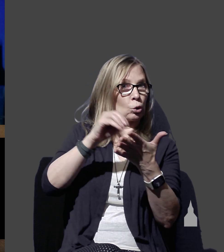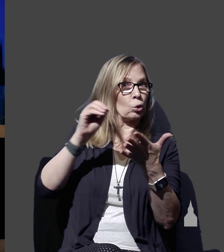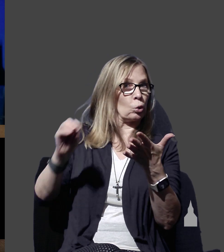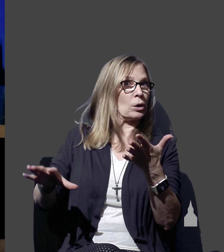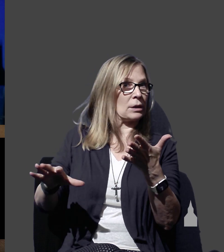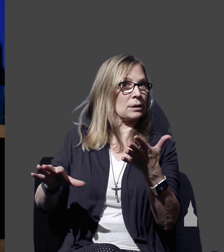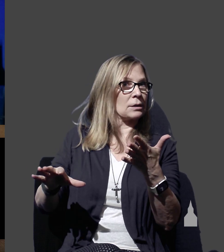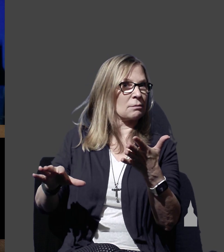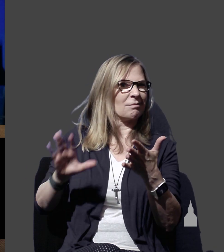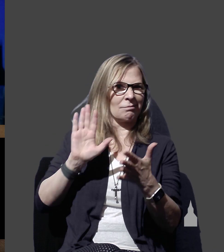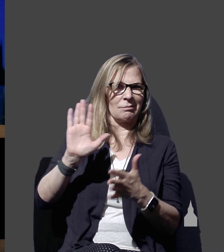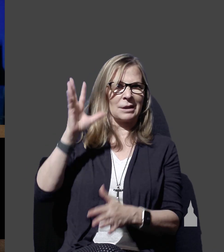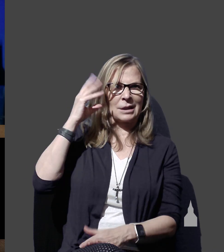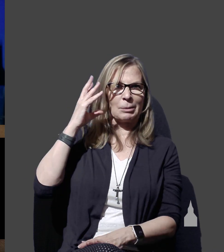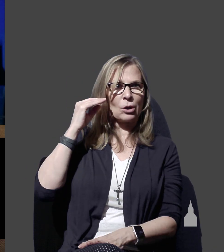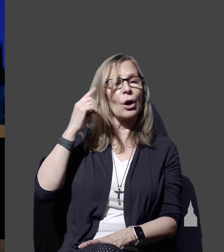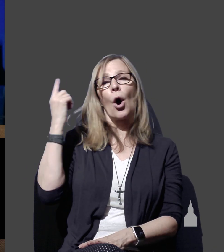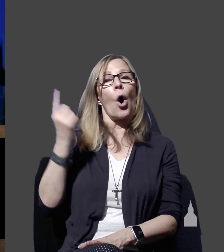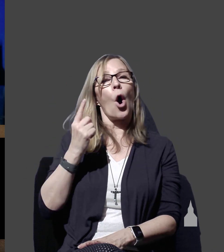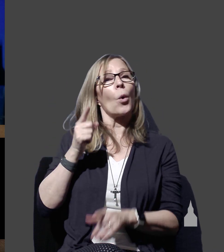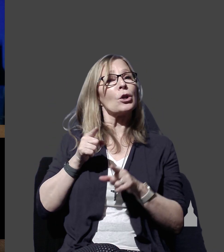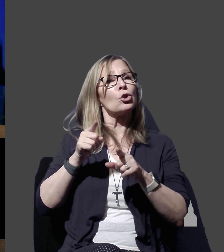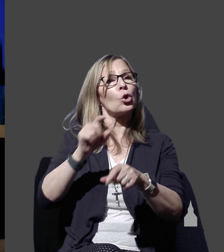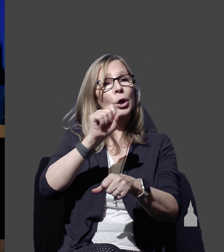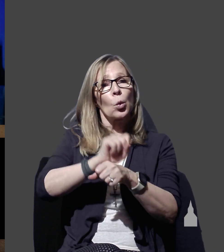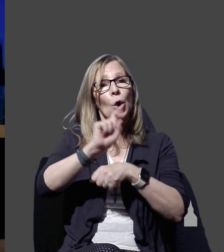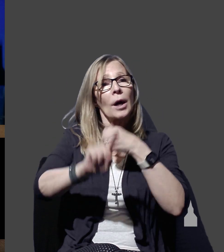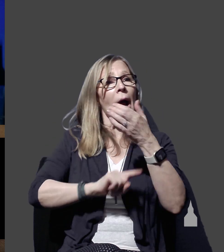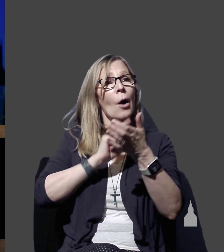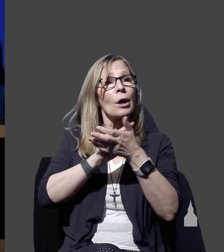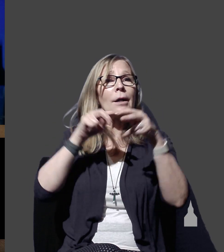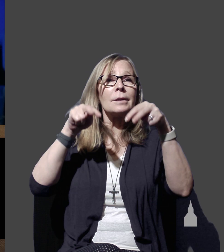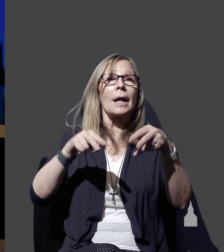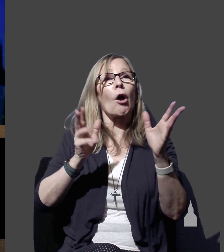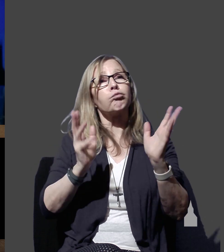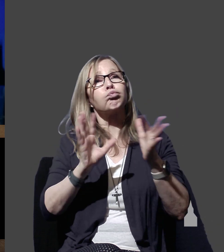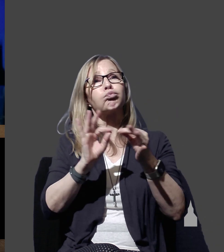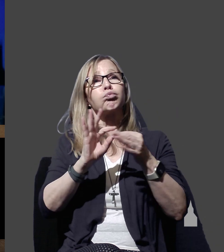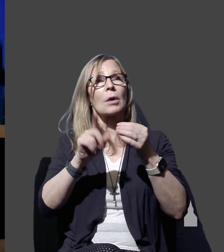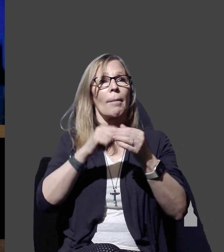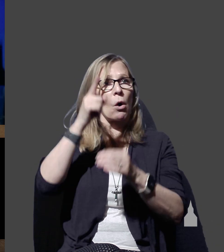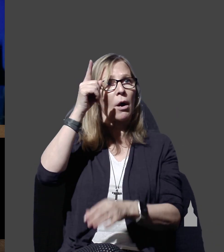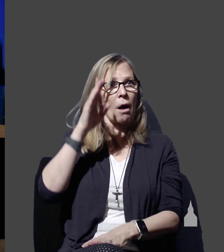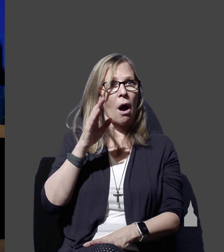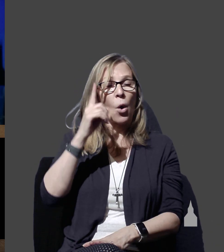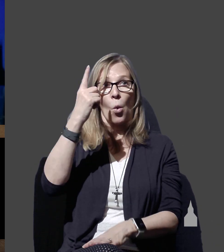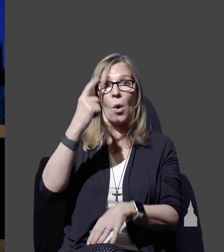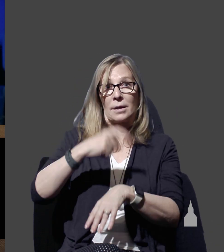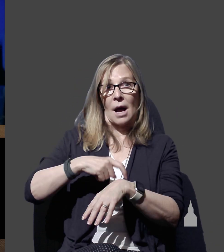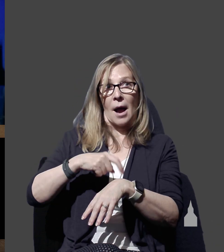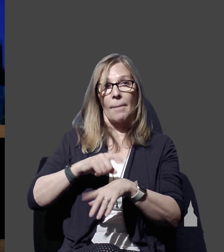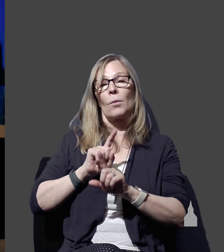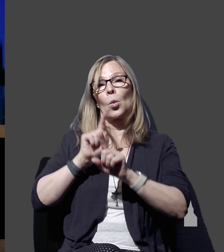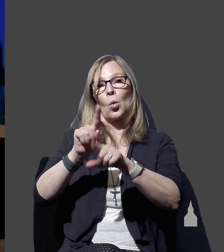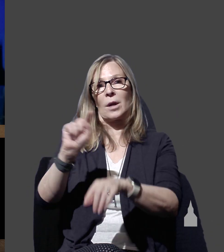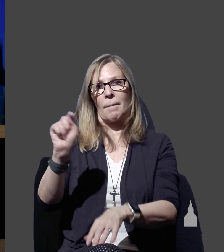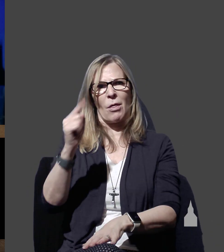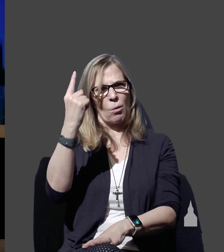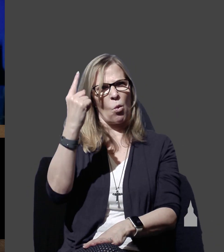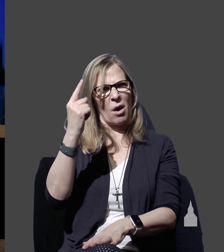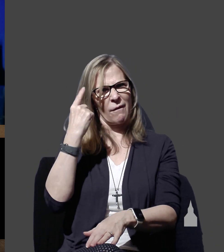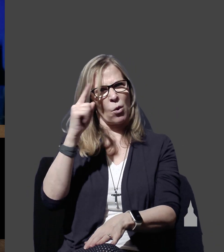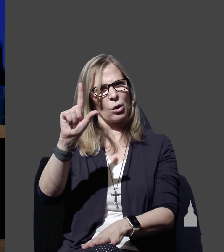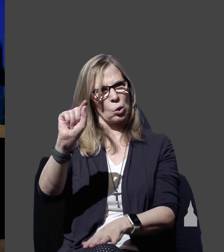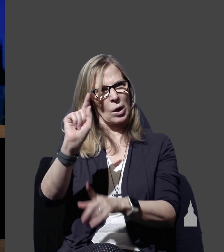who seemed to be always standing around talking about God during work hours. But what really did it was when the boss observed one go into the bathroom for 20 minutes.